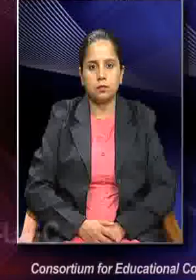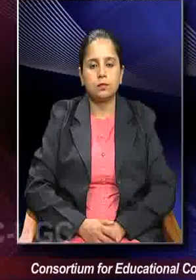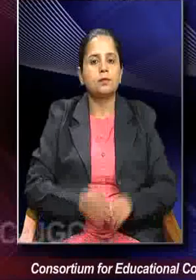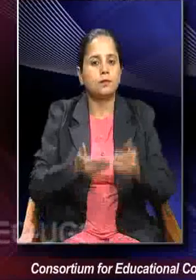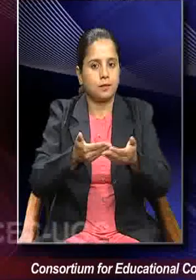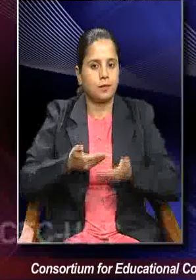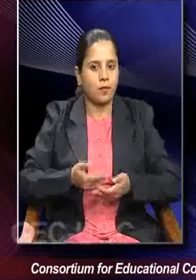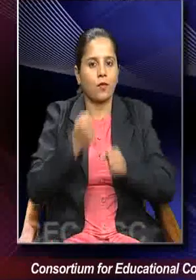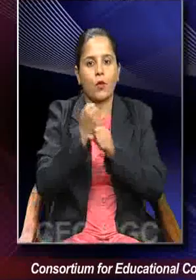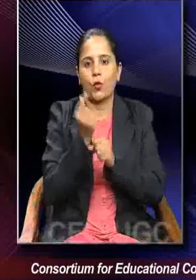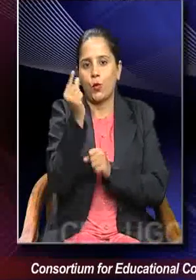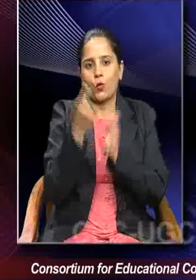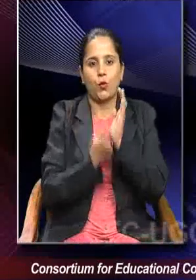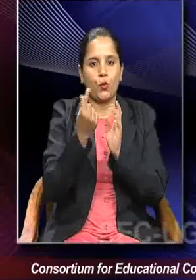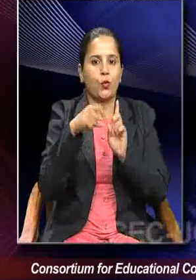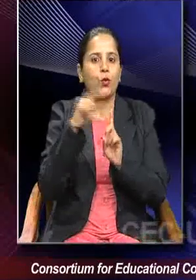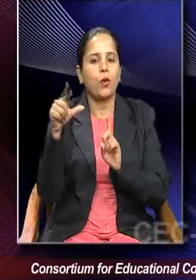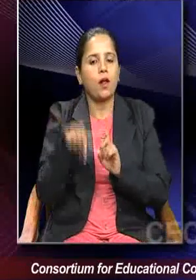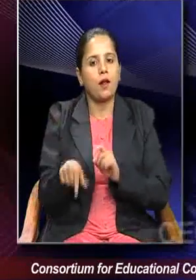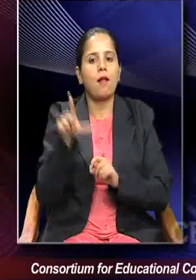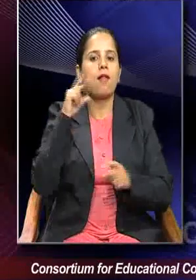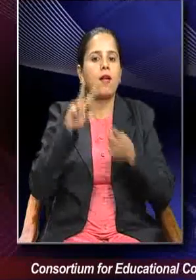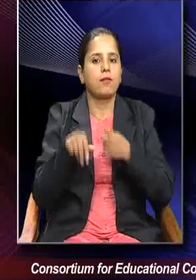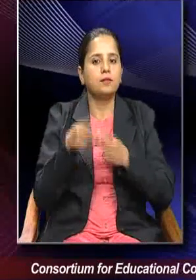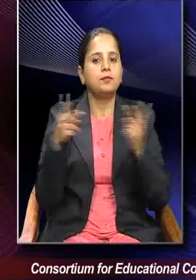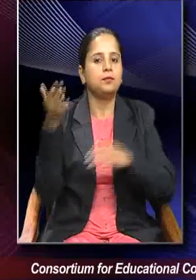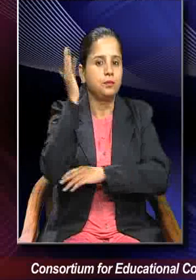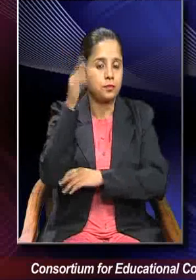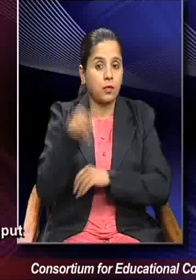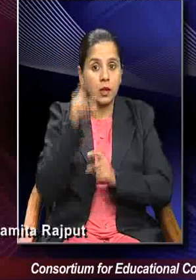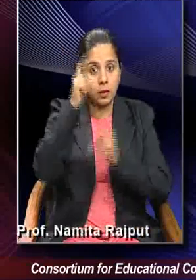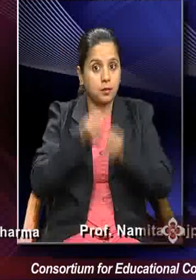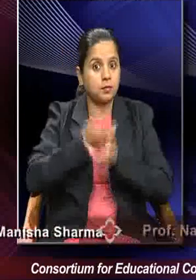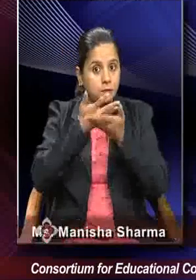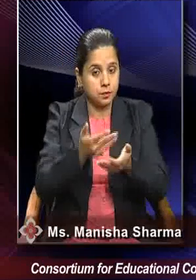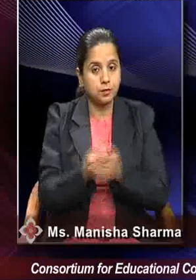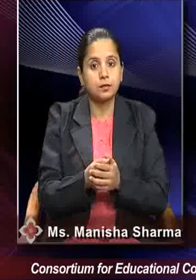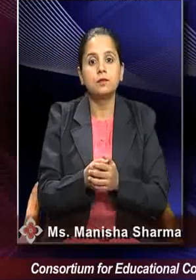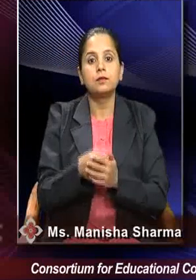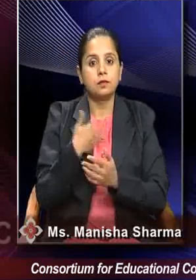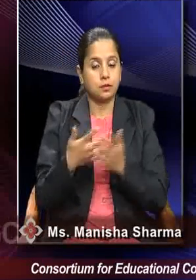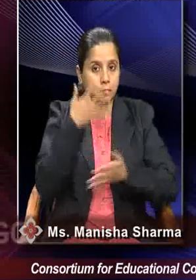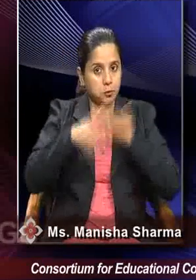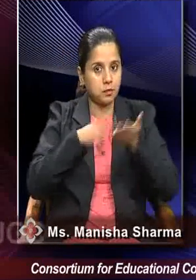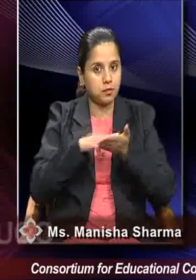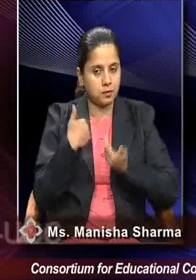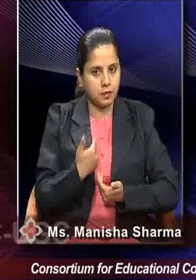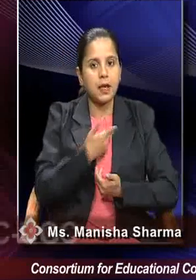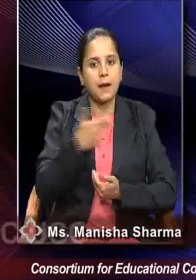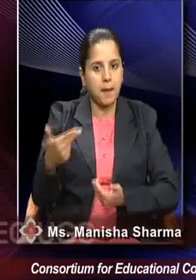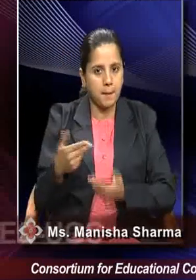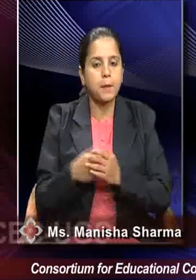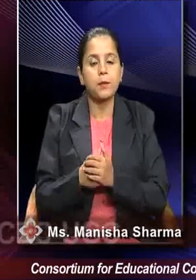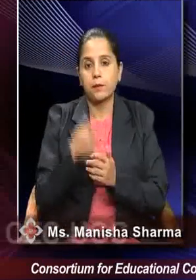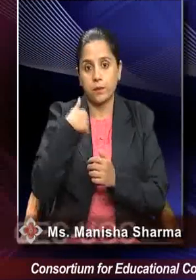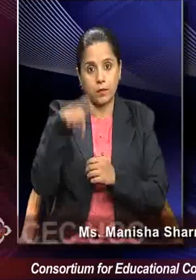Welcome to Gurukul Live Lectures in the special segment of Symbolic Expression by Miss Manisha Sharma.